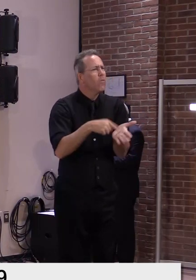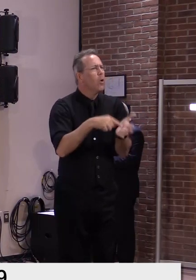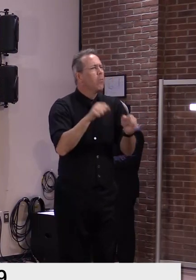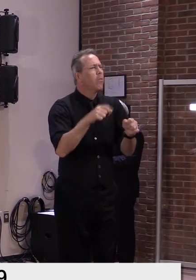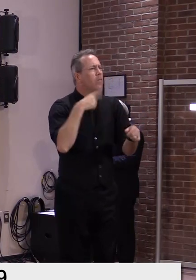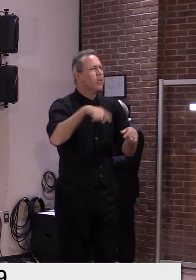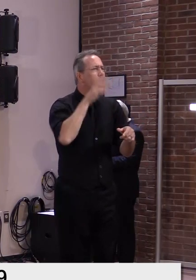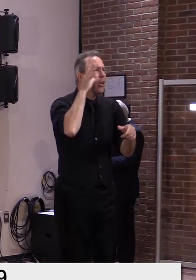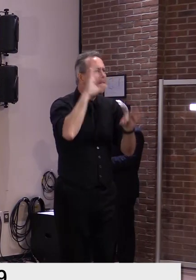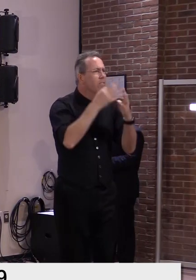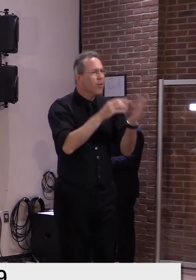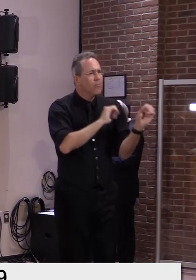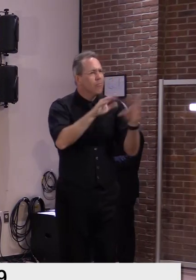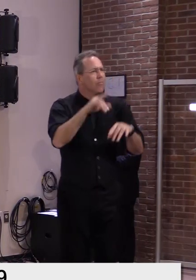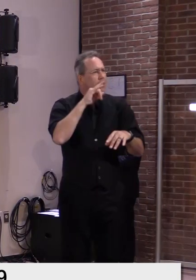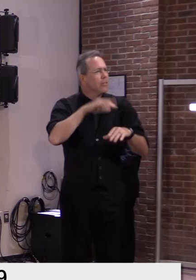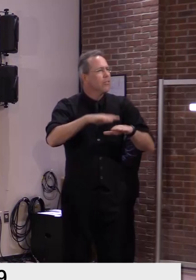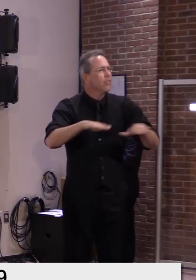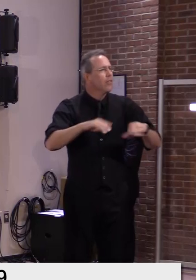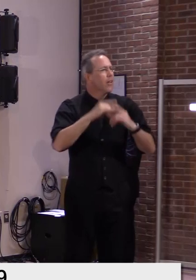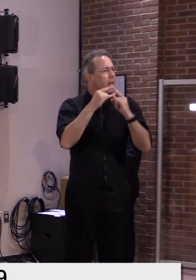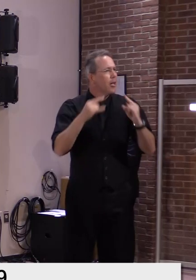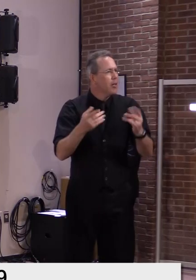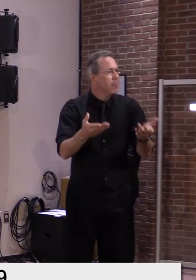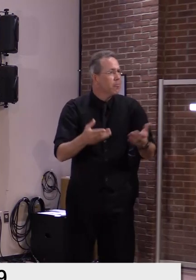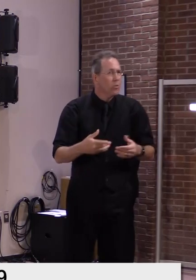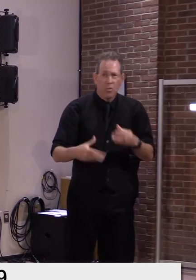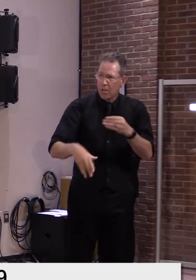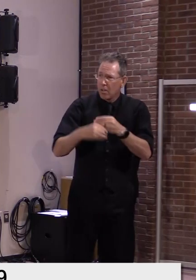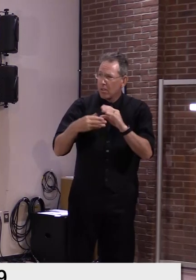Maybe Commissioner Squirrel could add to that.